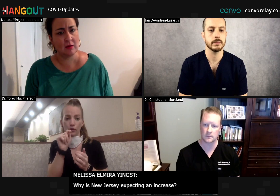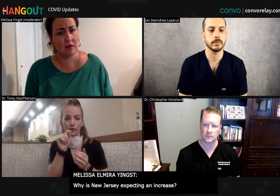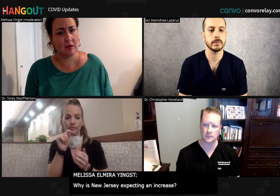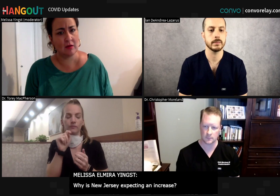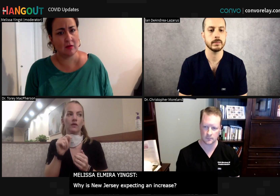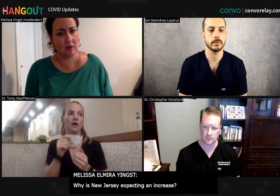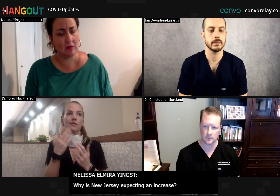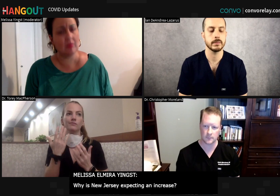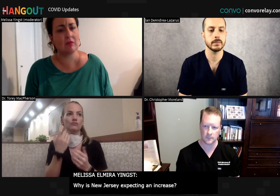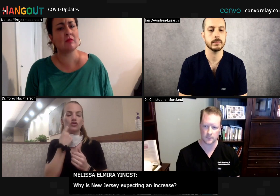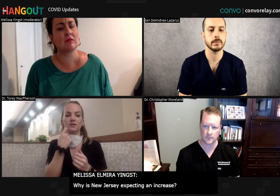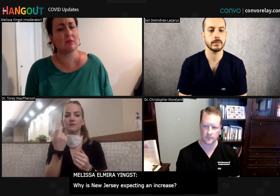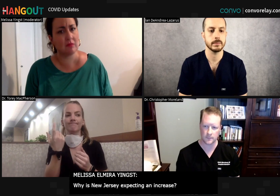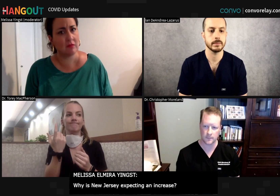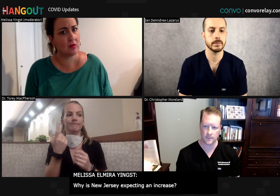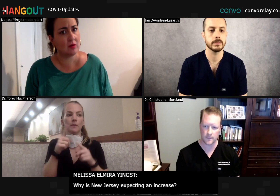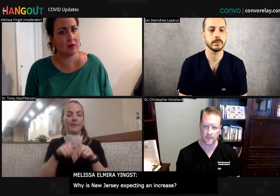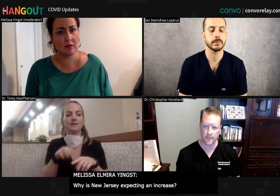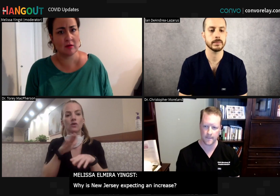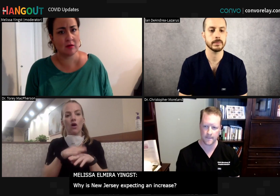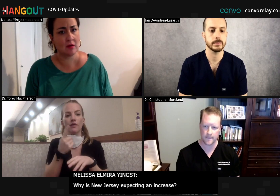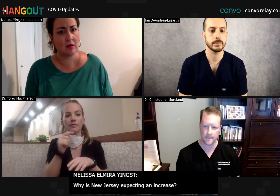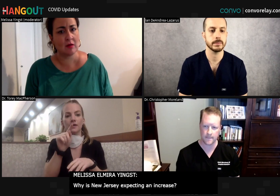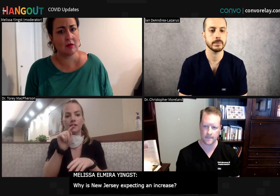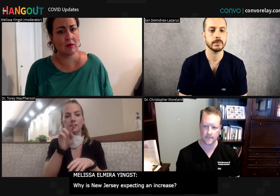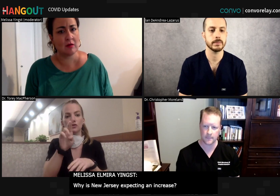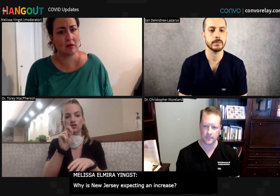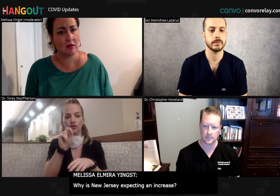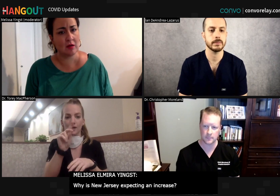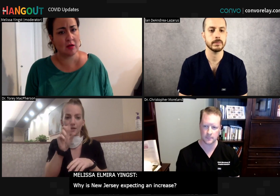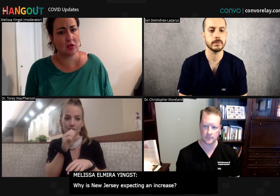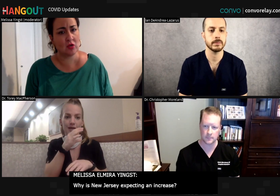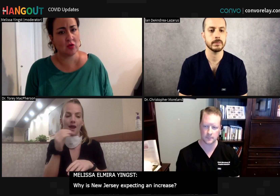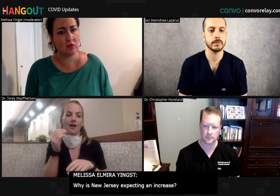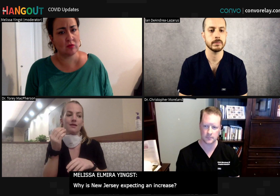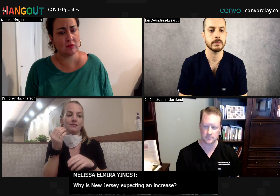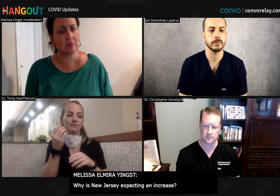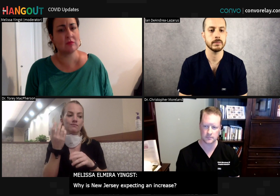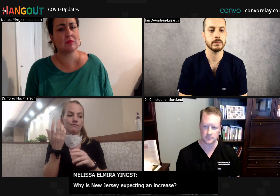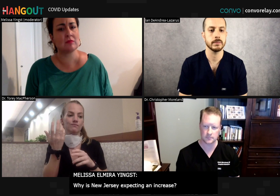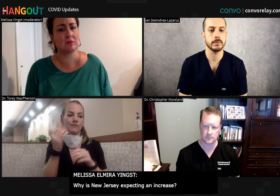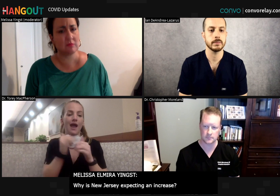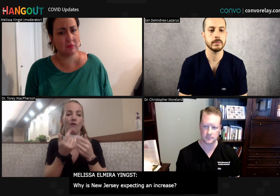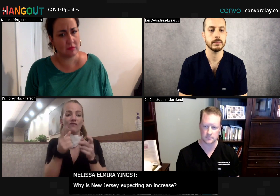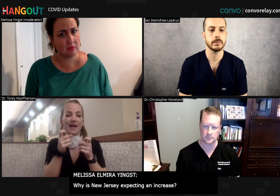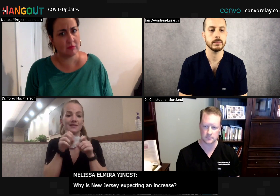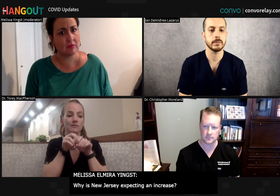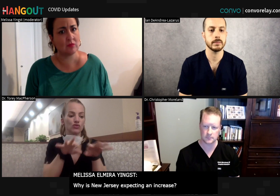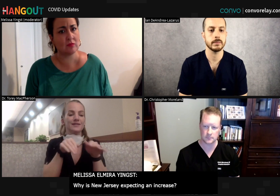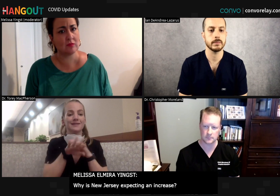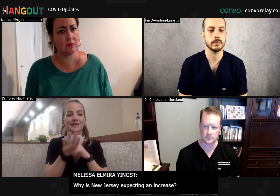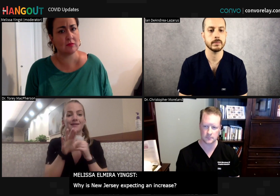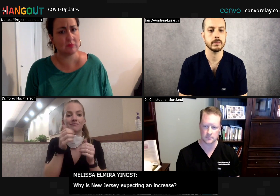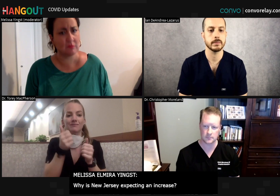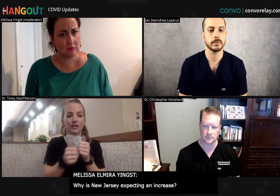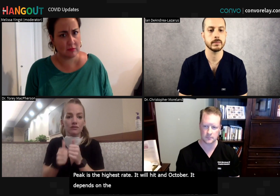that's going to hit about October. It really just depends on the trends that we've been seeing and how